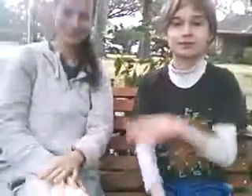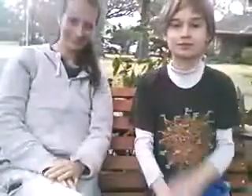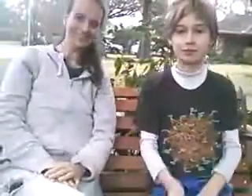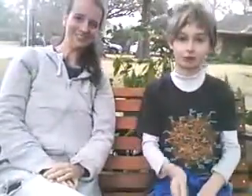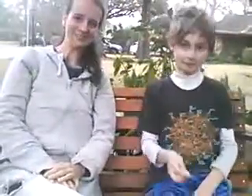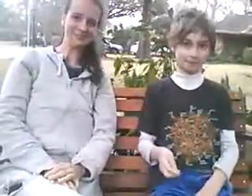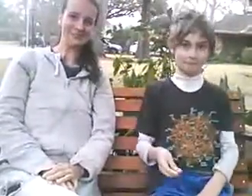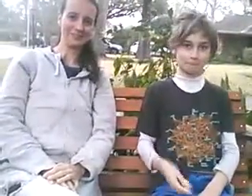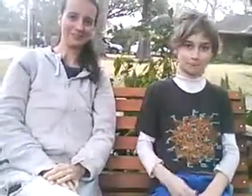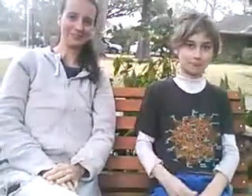fall off again.